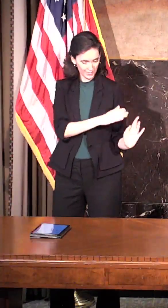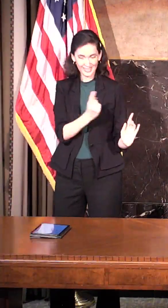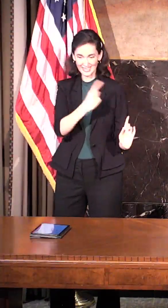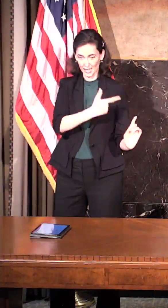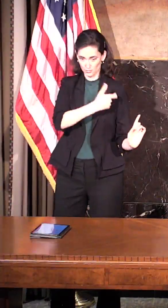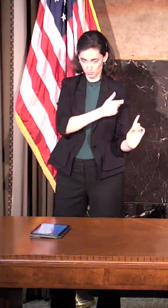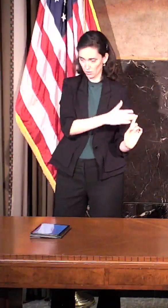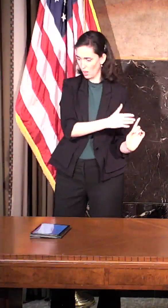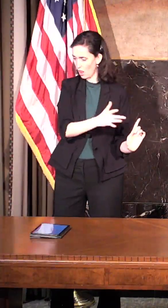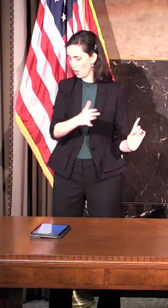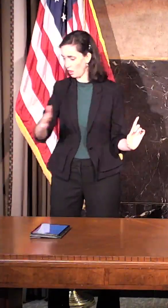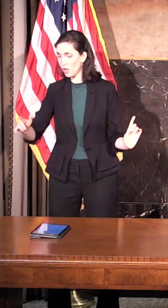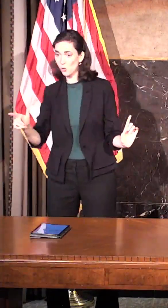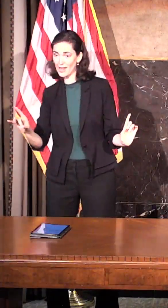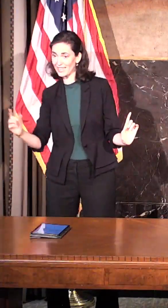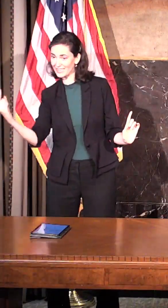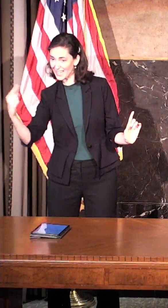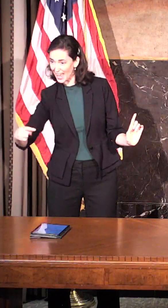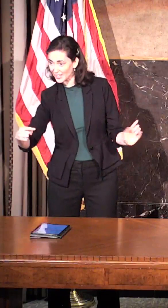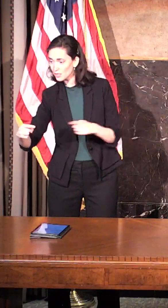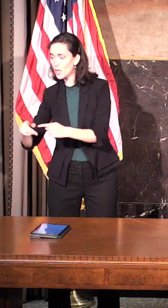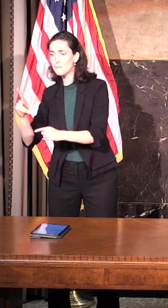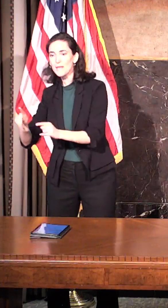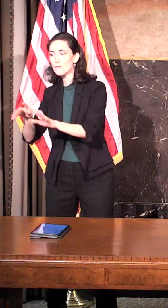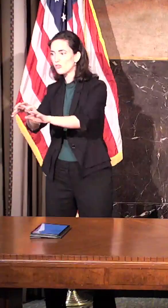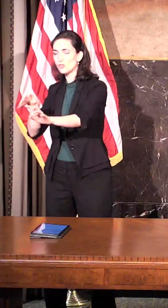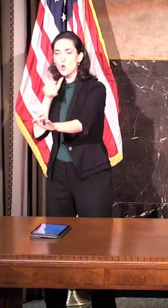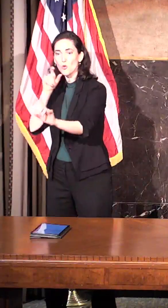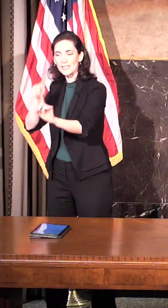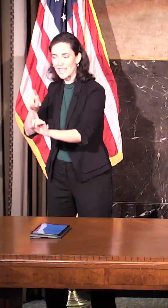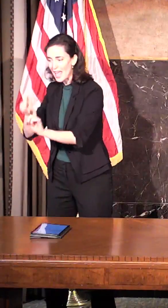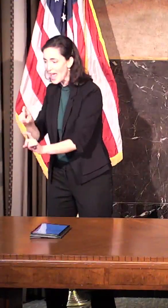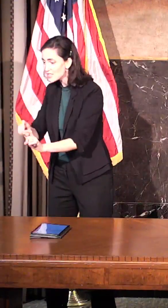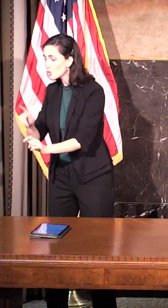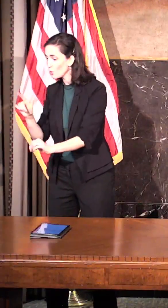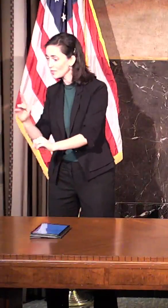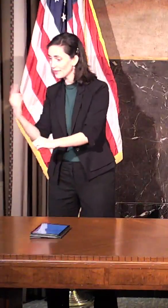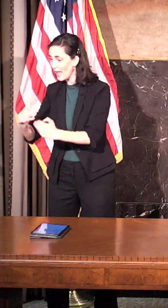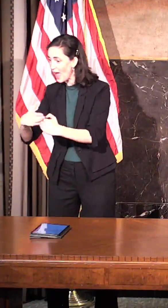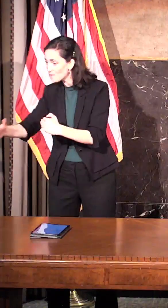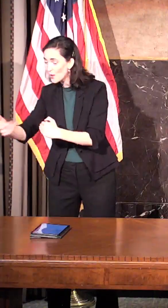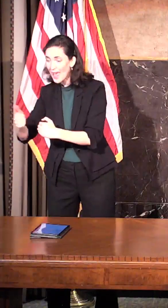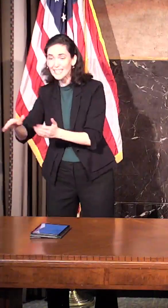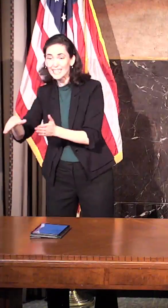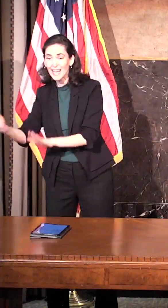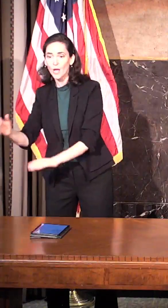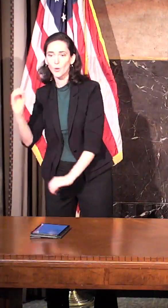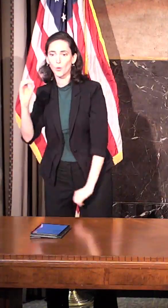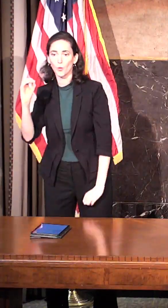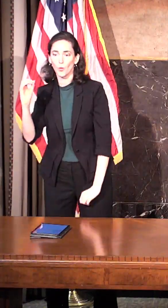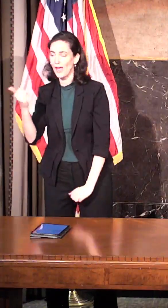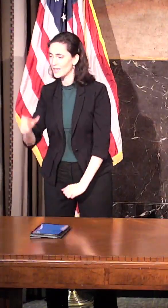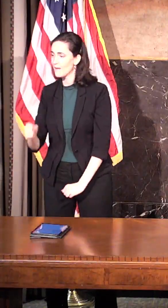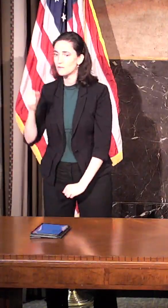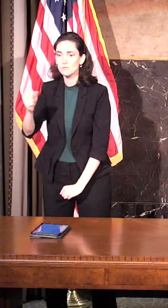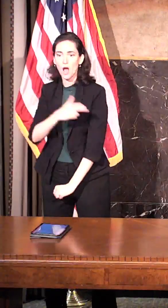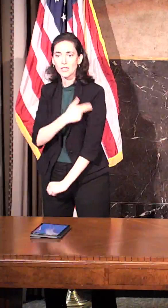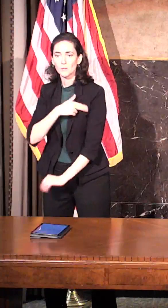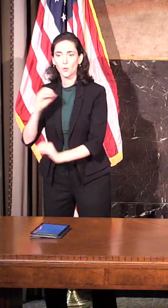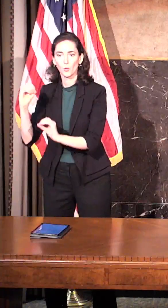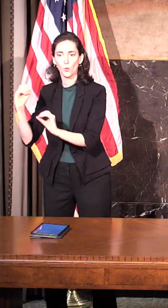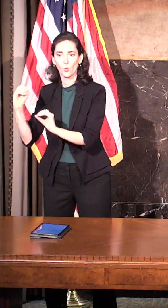words, this vaccine does exactly what we want when we get